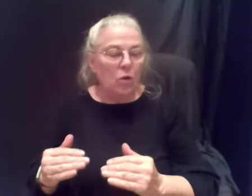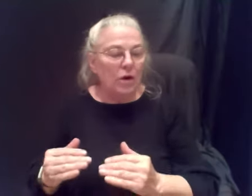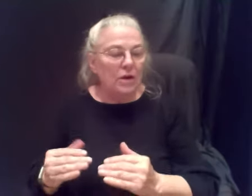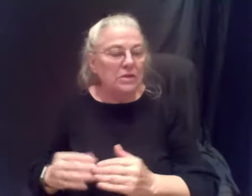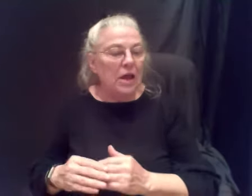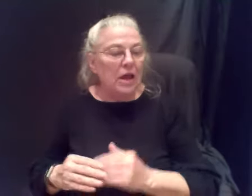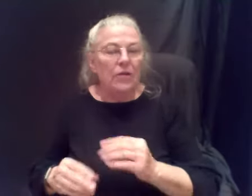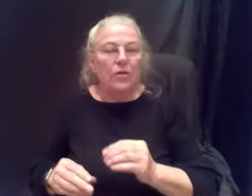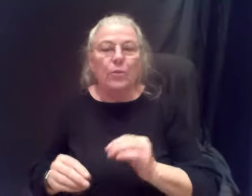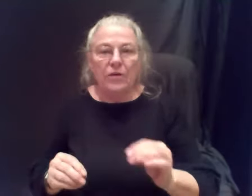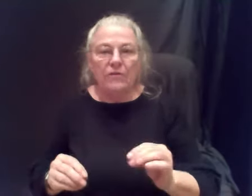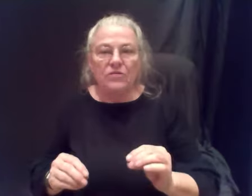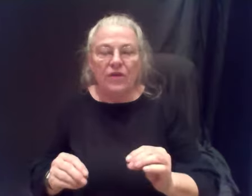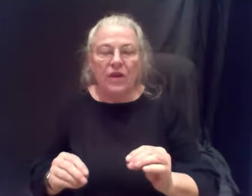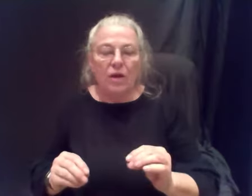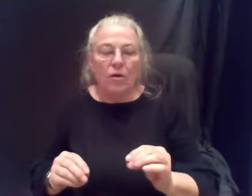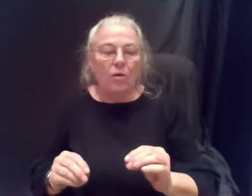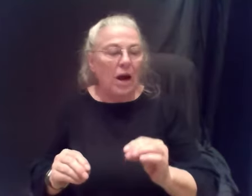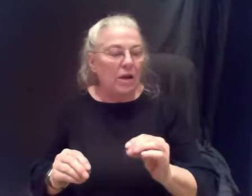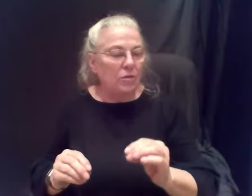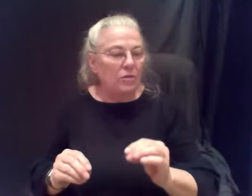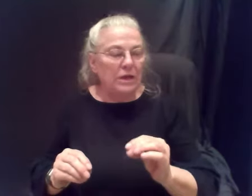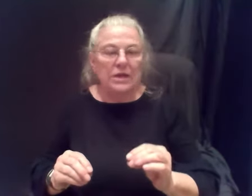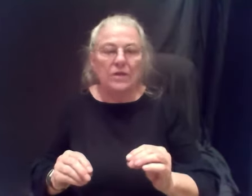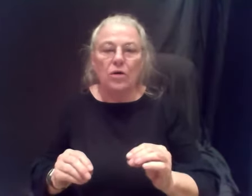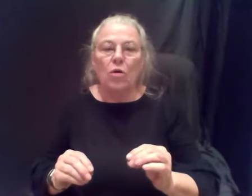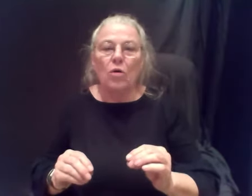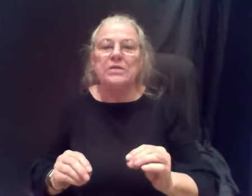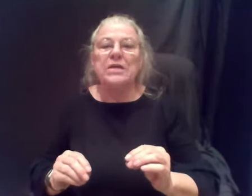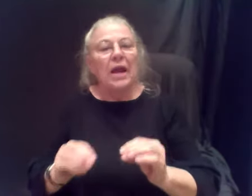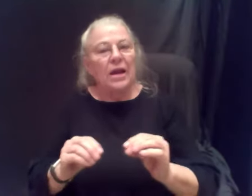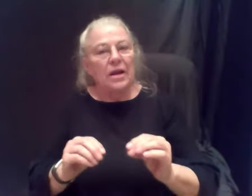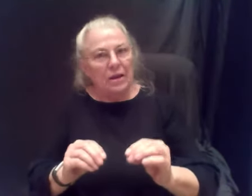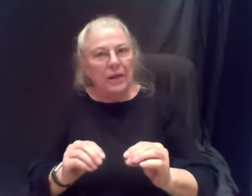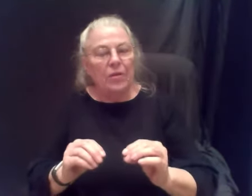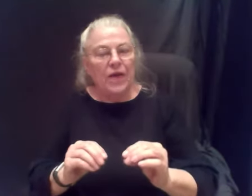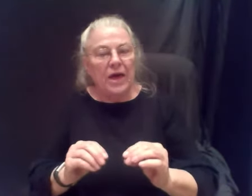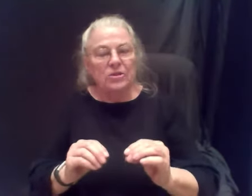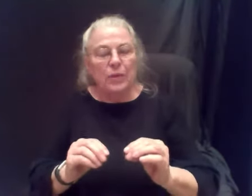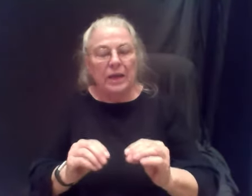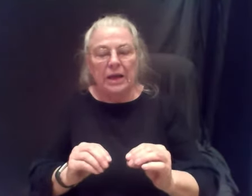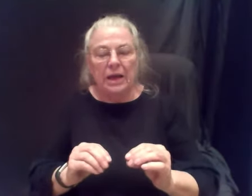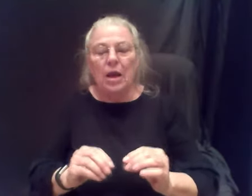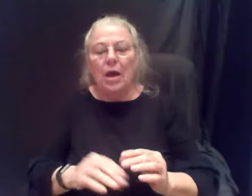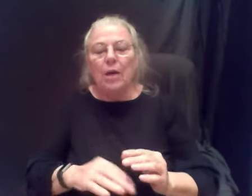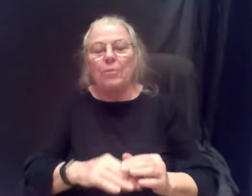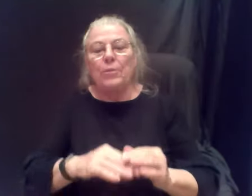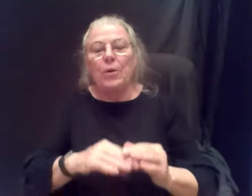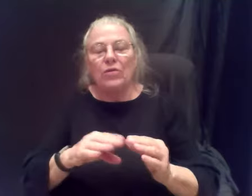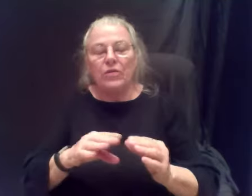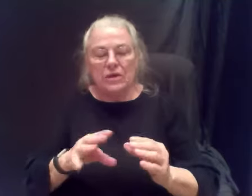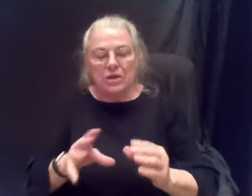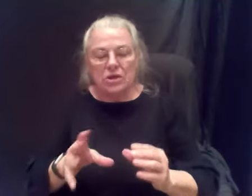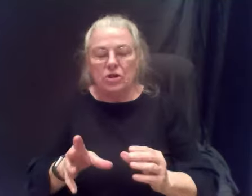chorus. In the previous video, I only did the chorus and I labeled that as beginning. But with the addition of the